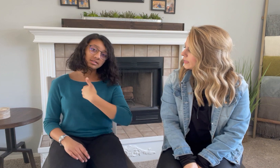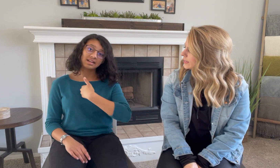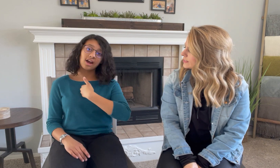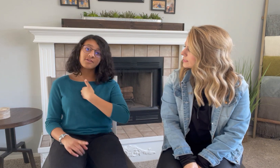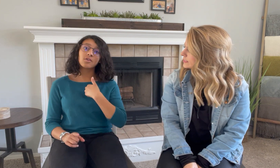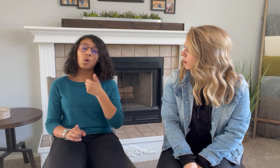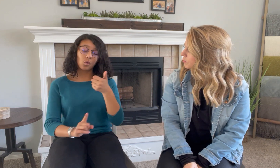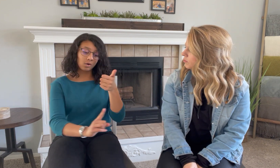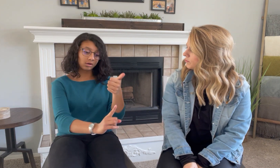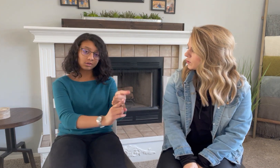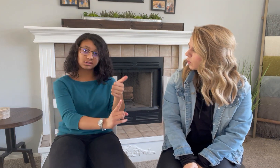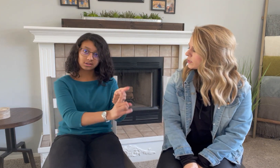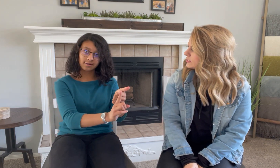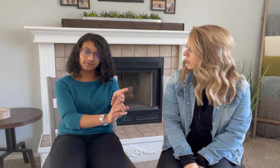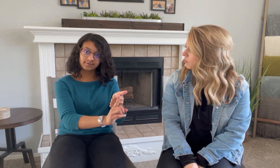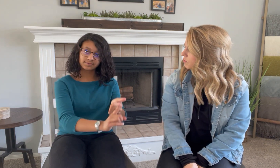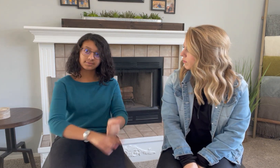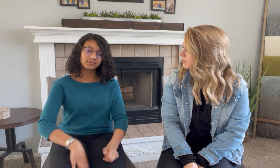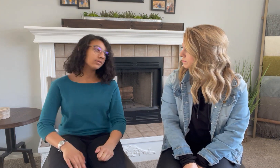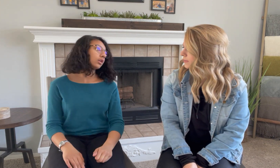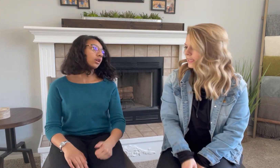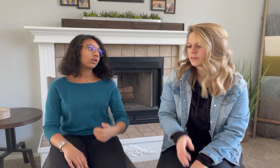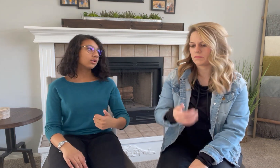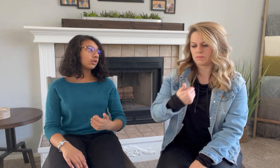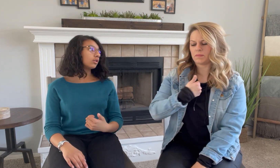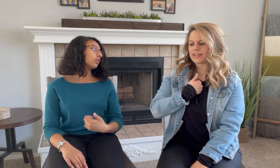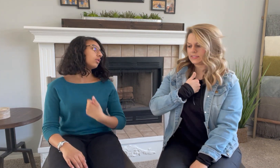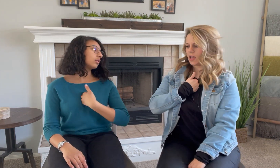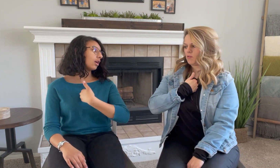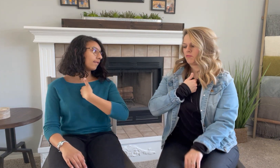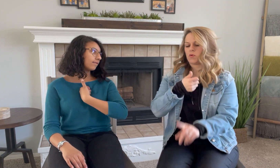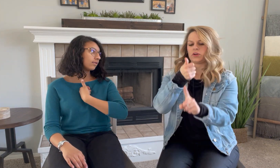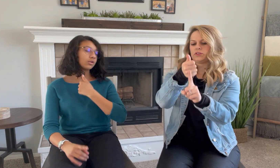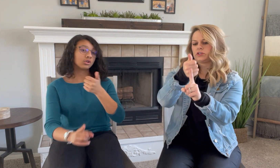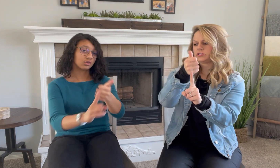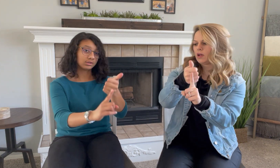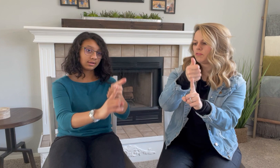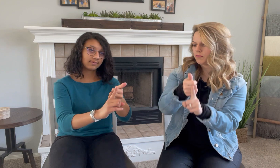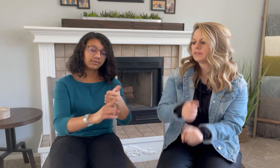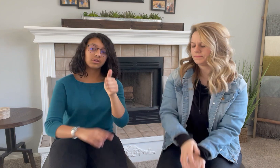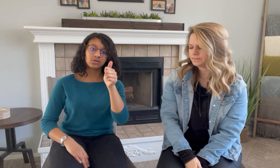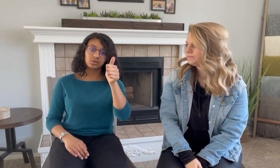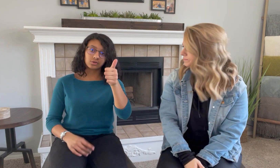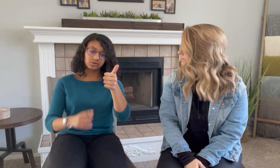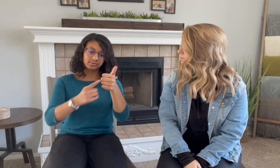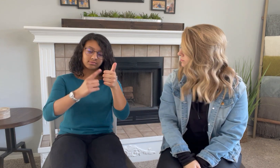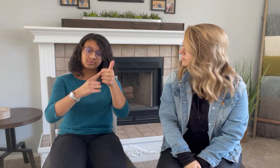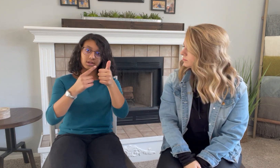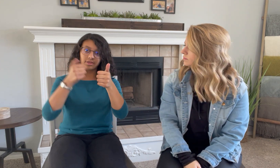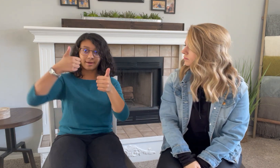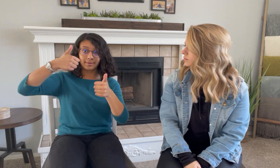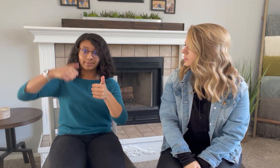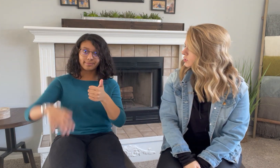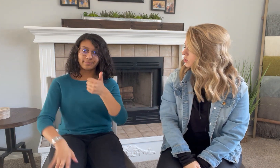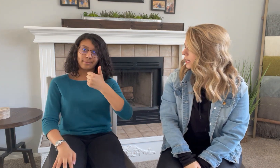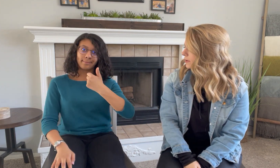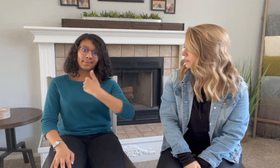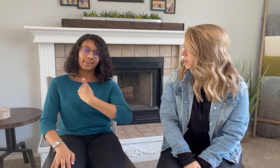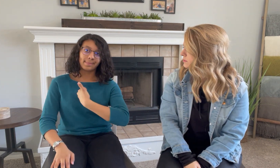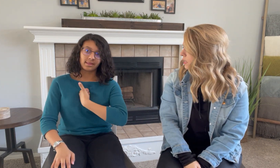is self or self, like myself or yourself. So you're just gonna make a thumbs up